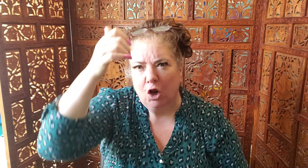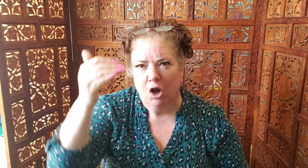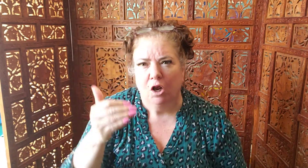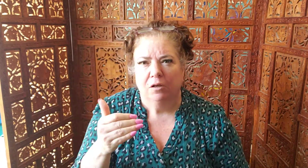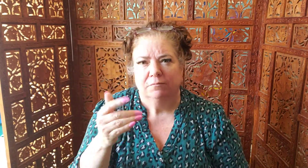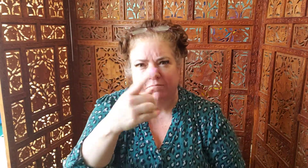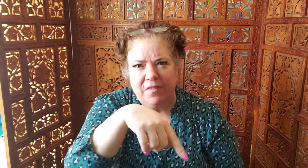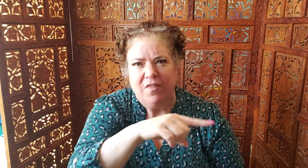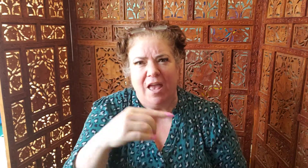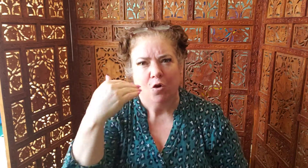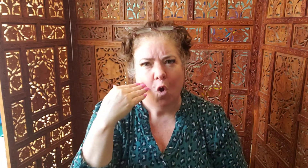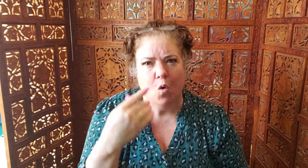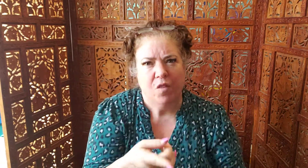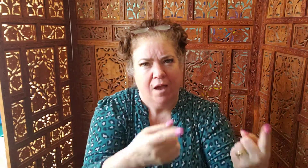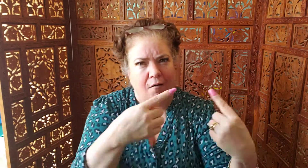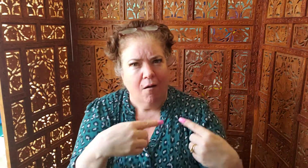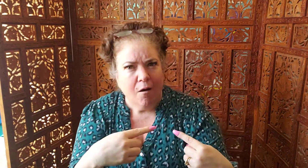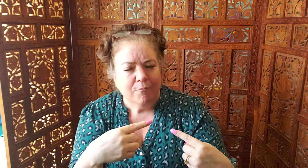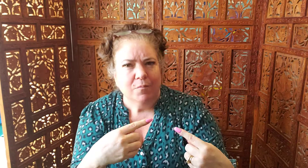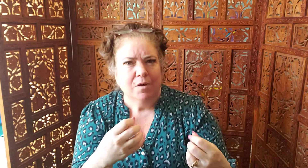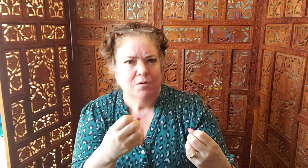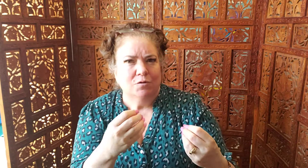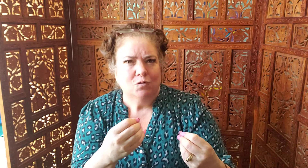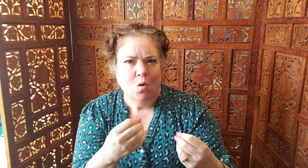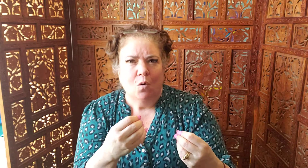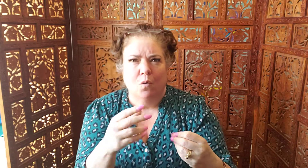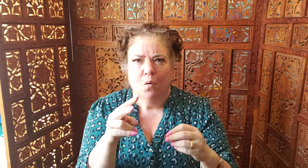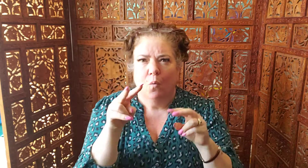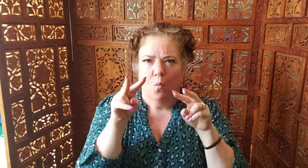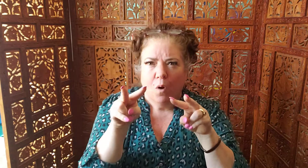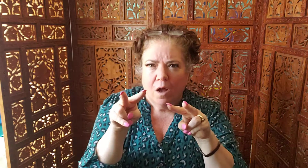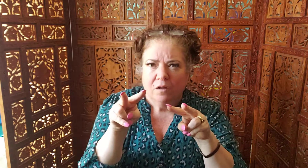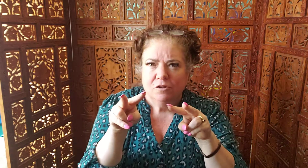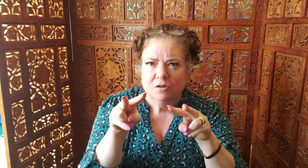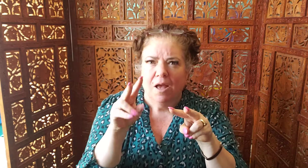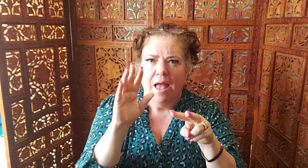come so that they can finish the sentences with you.